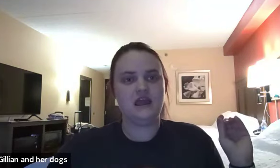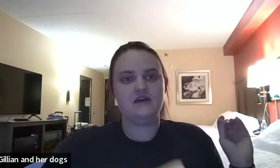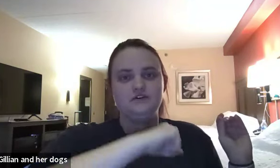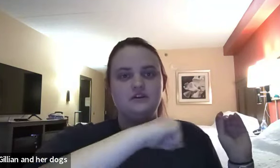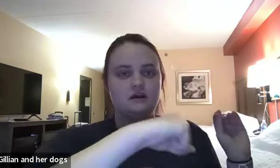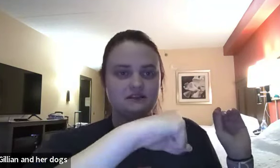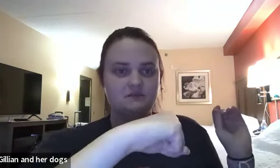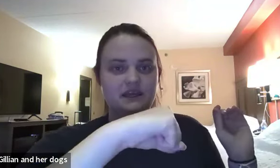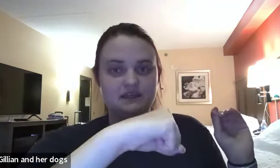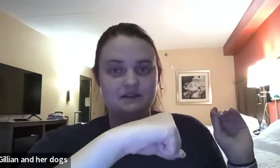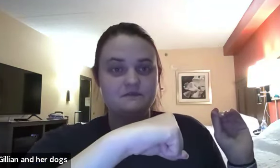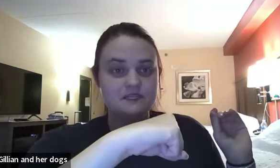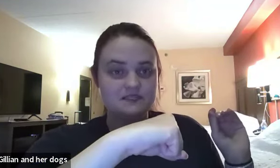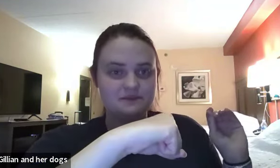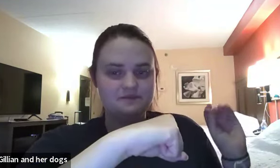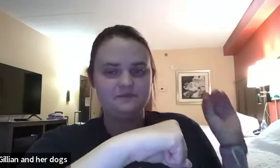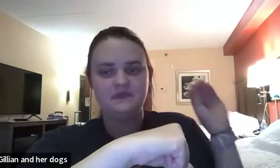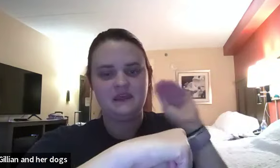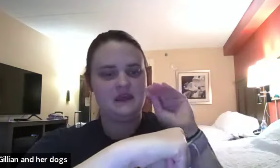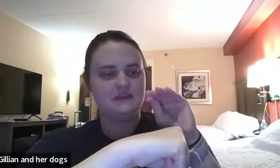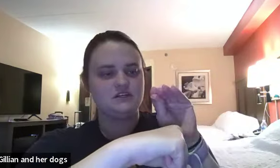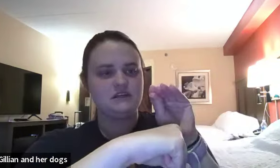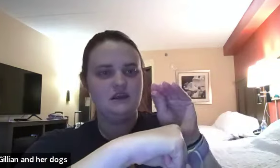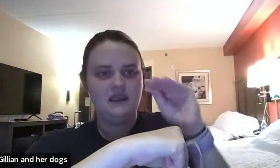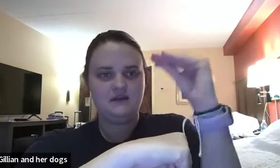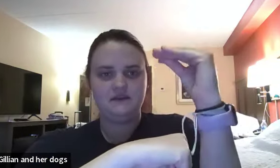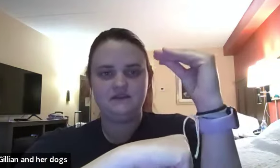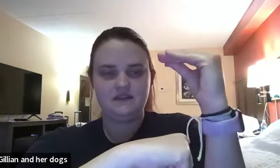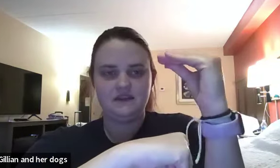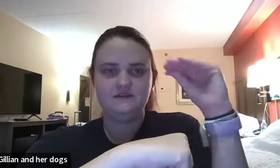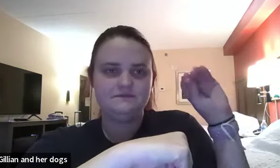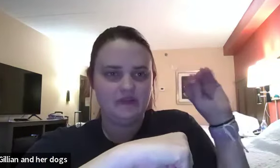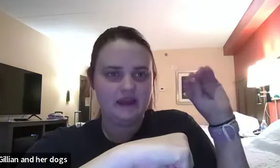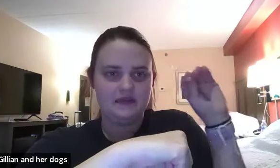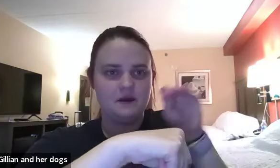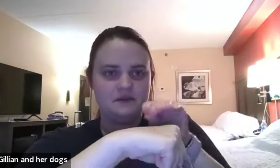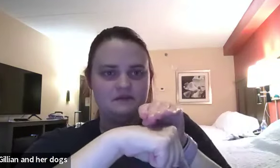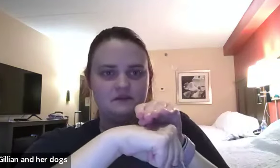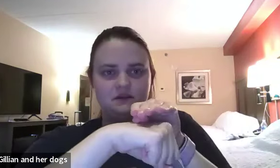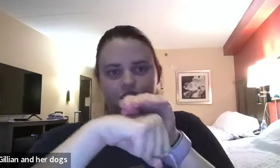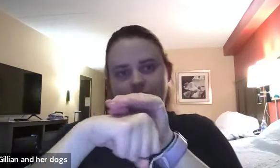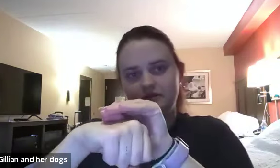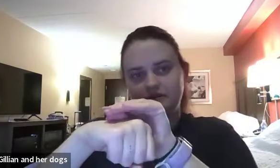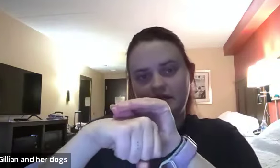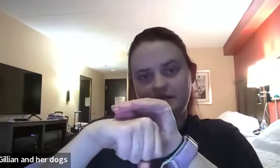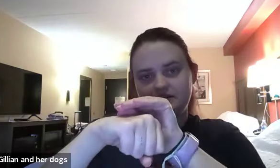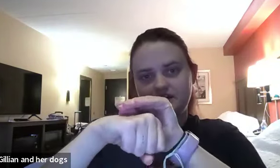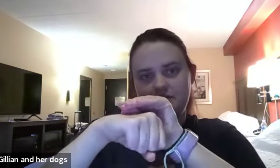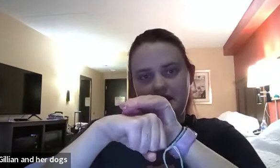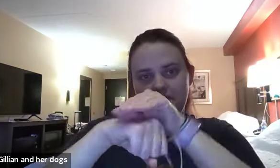have your non-dominant hand in a fist. And you're going to kind of have, again, that like kind of flat hand puppet. You're going to place it on top and